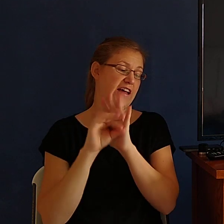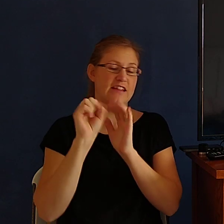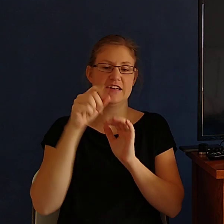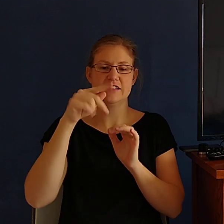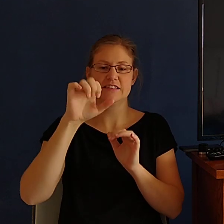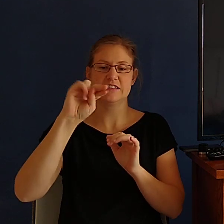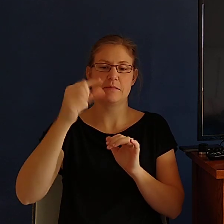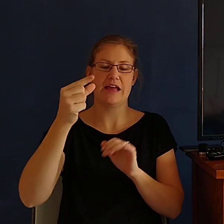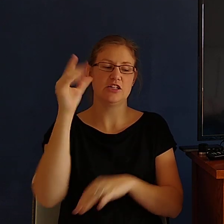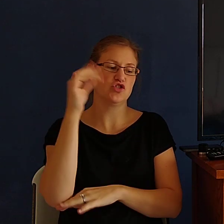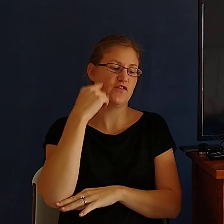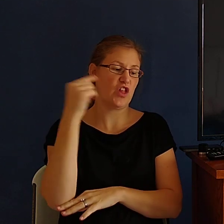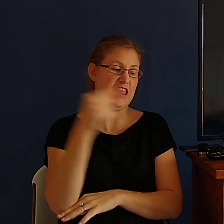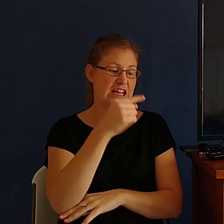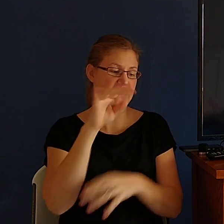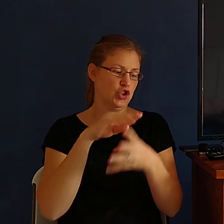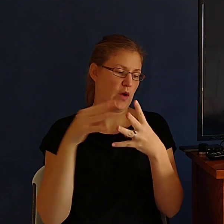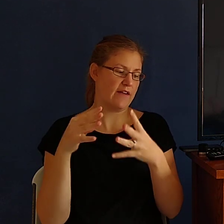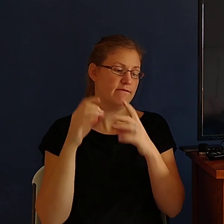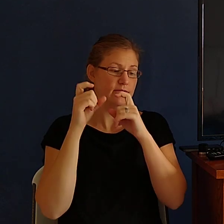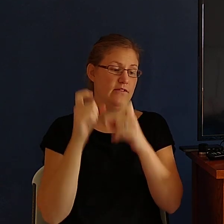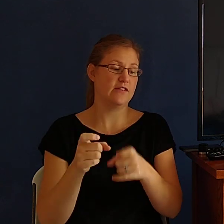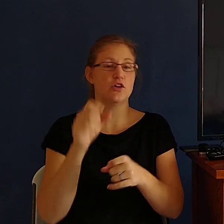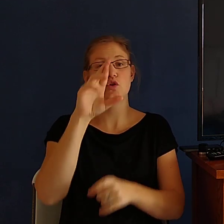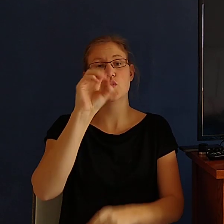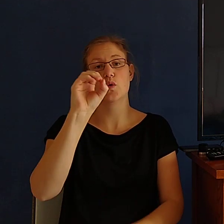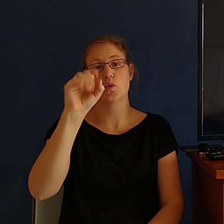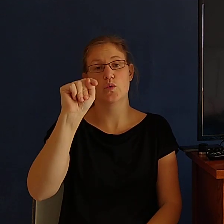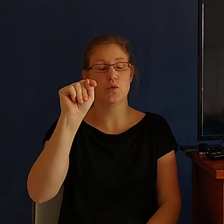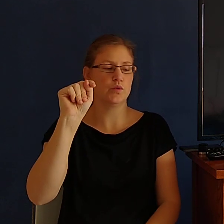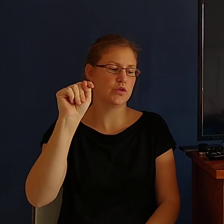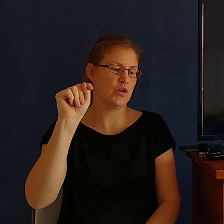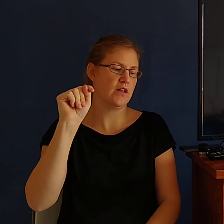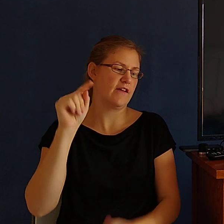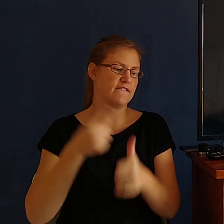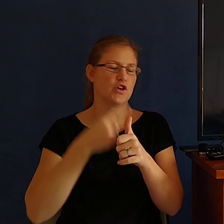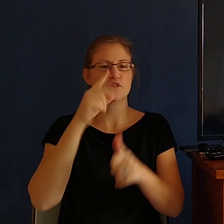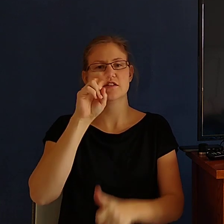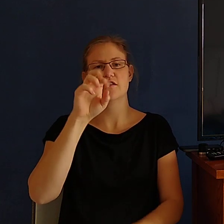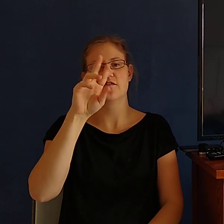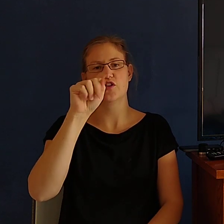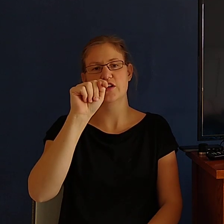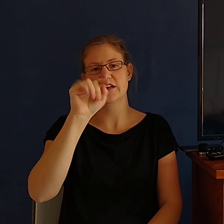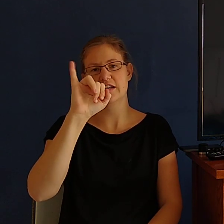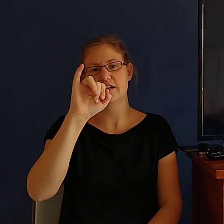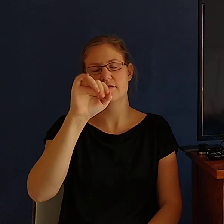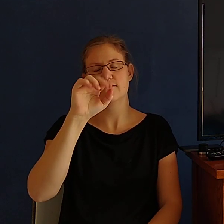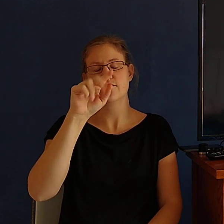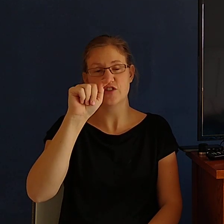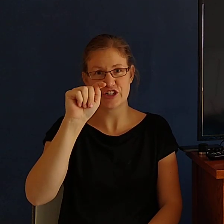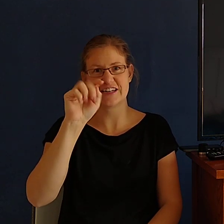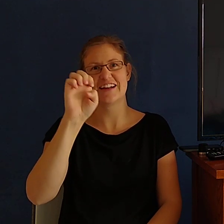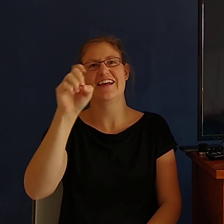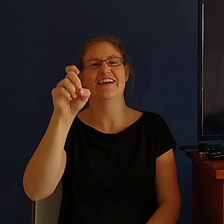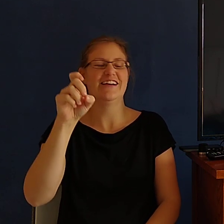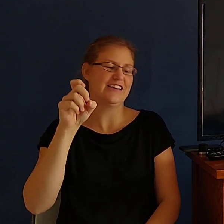Given the root of the first vertex, it's, I believe, yes, it's